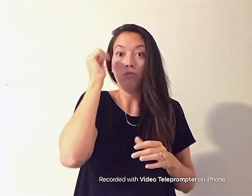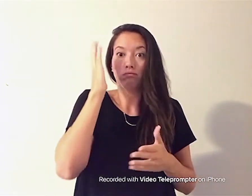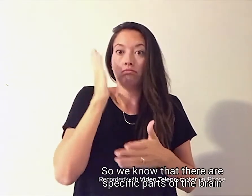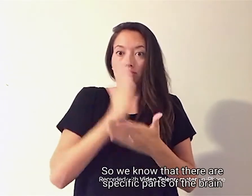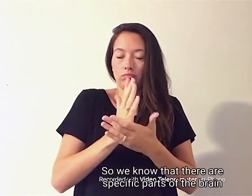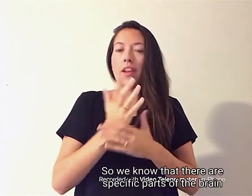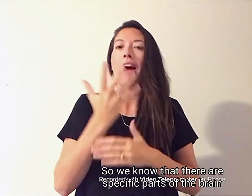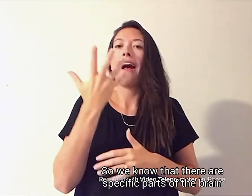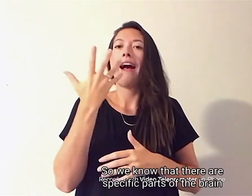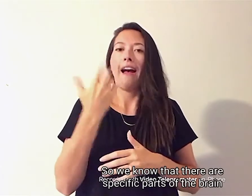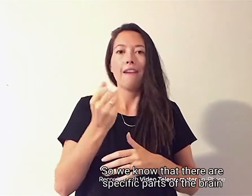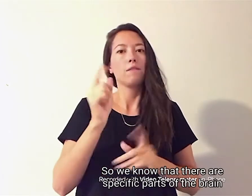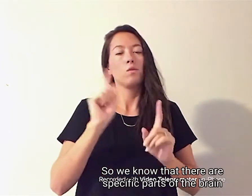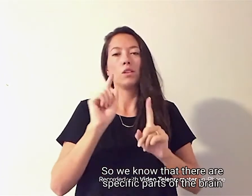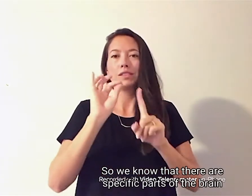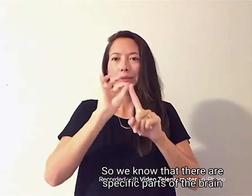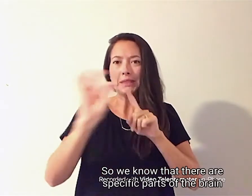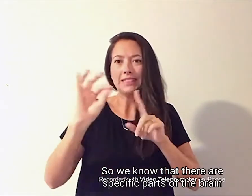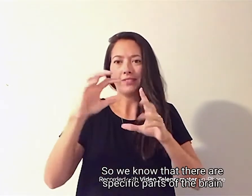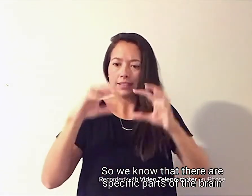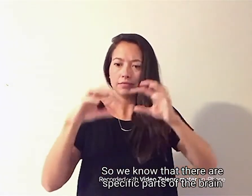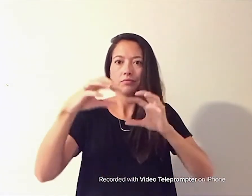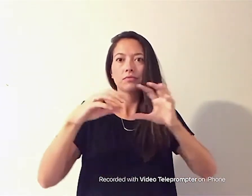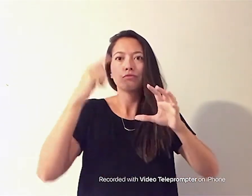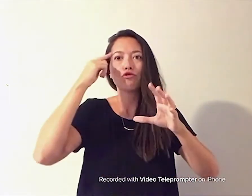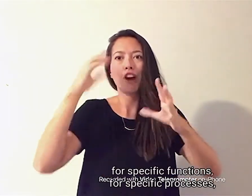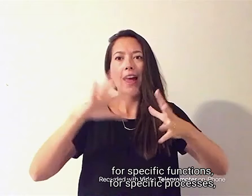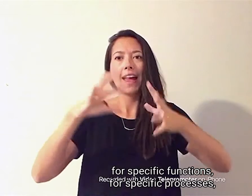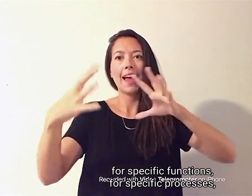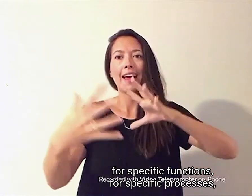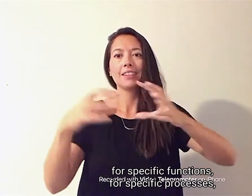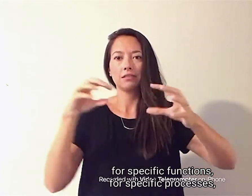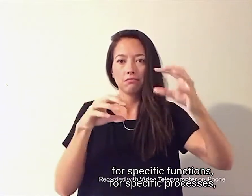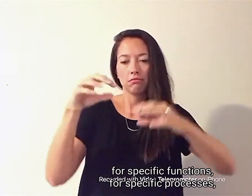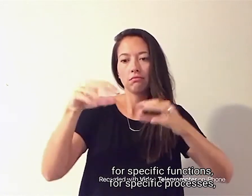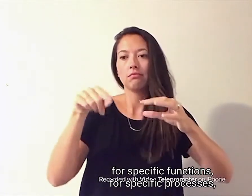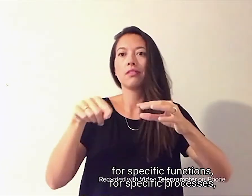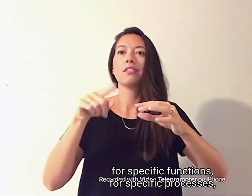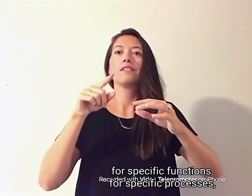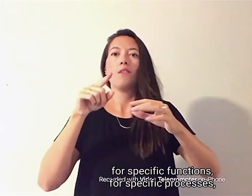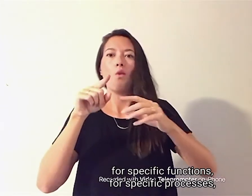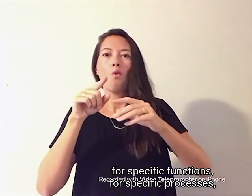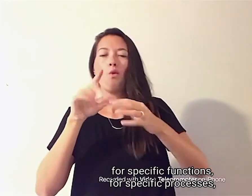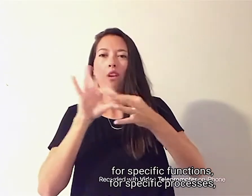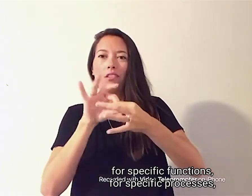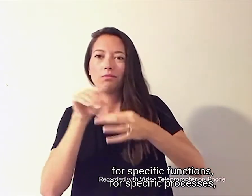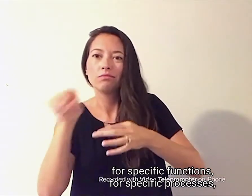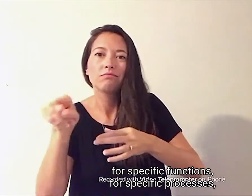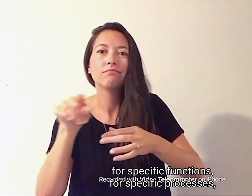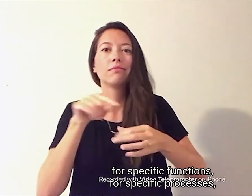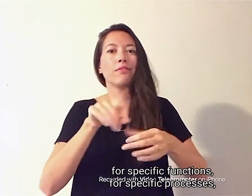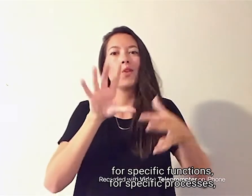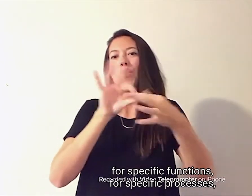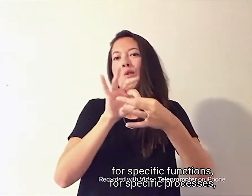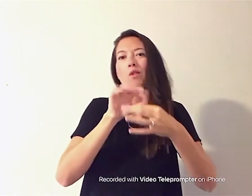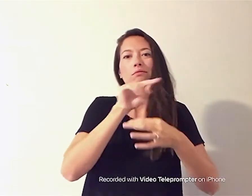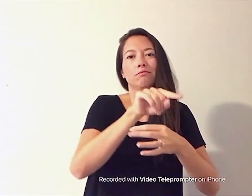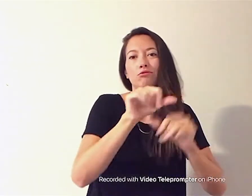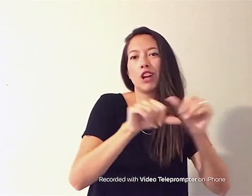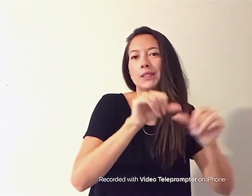So we know that there are specific parts of the brain for specific functions, for specific processes